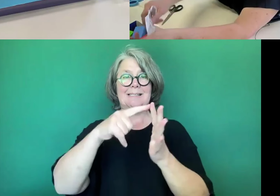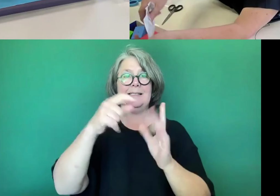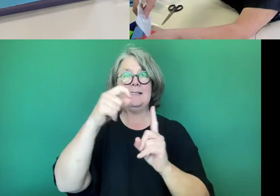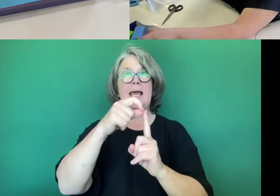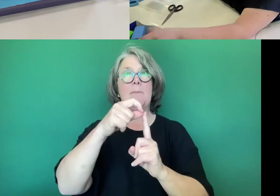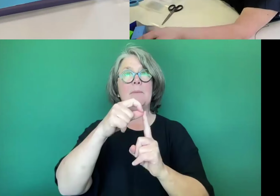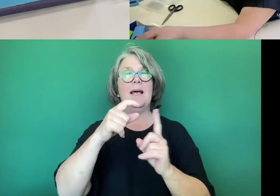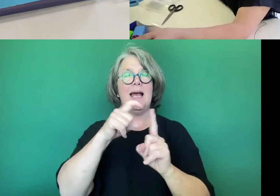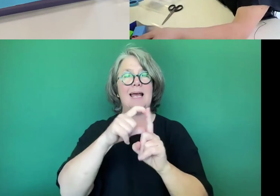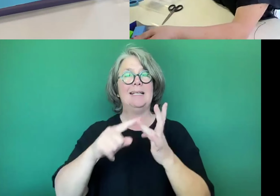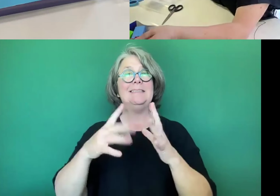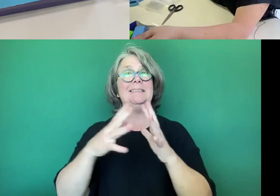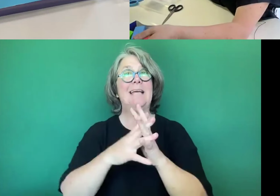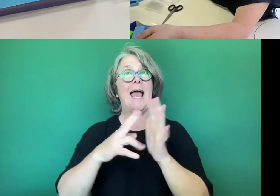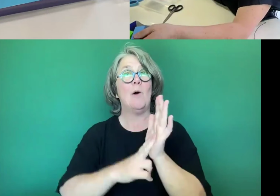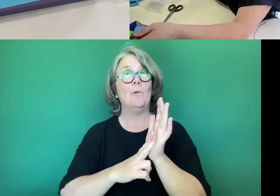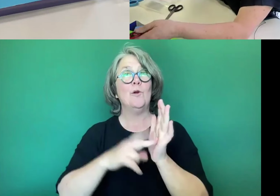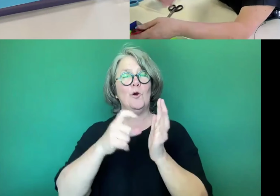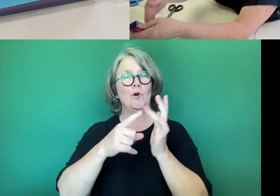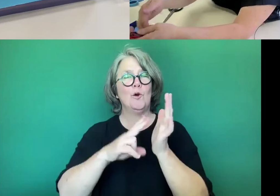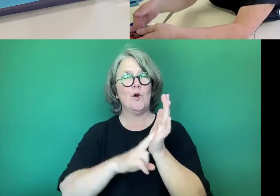school.